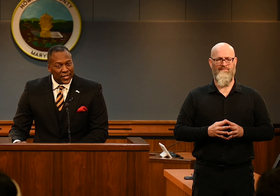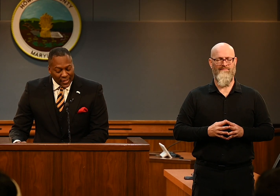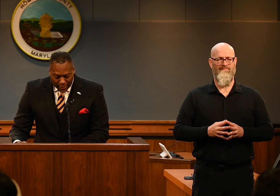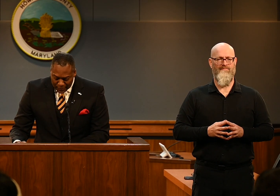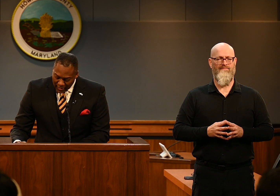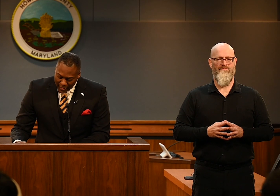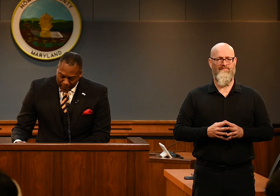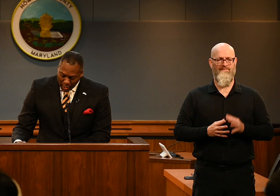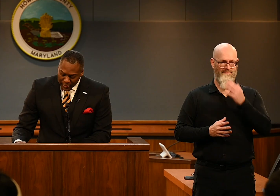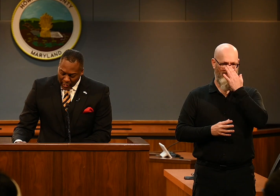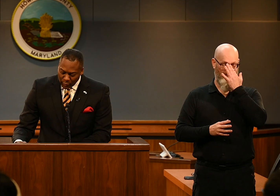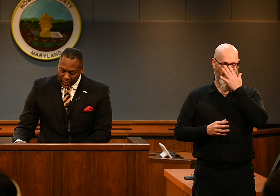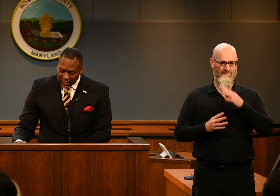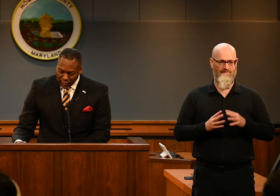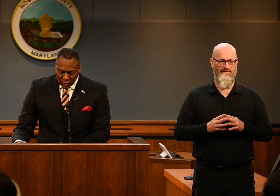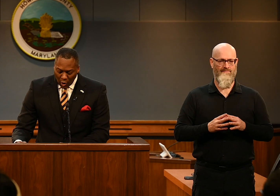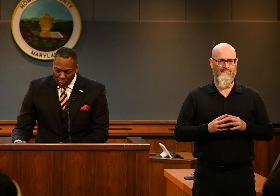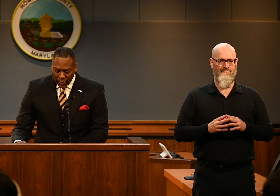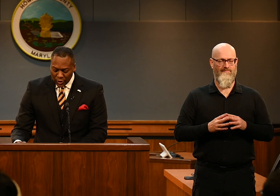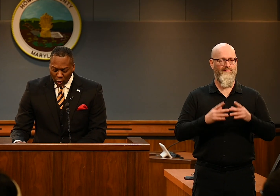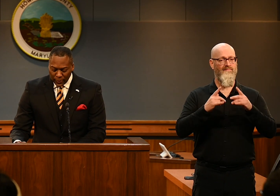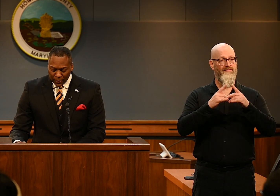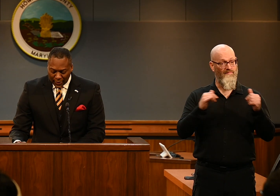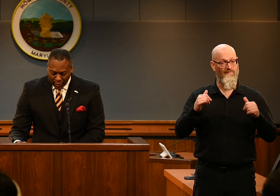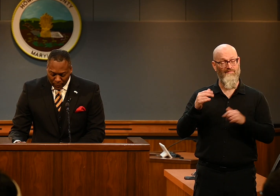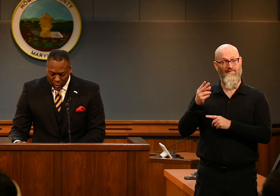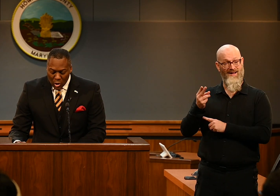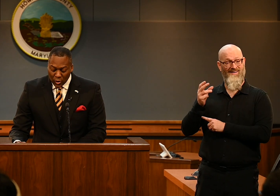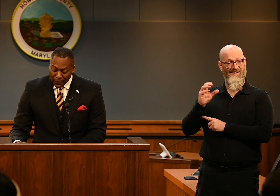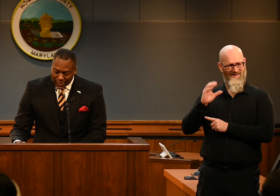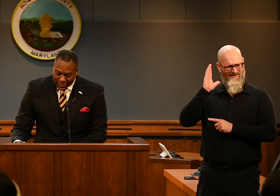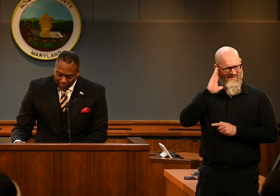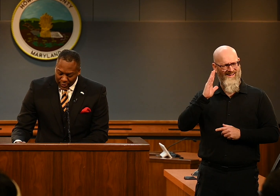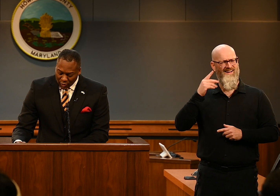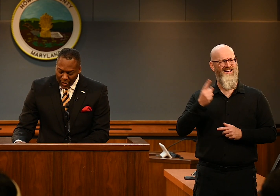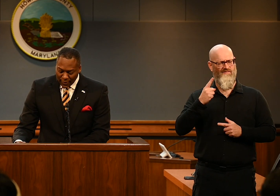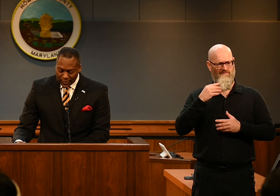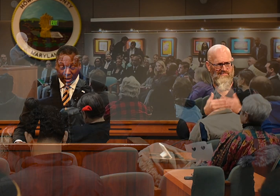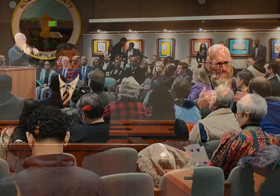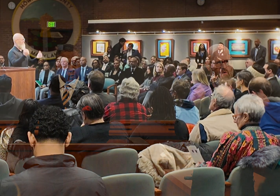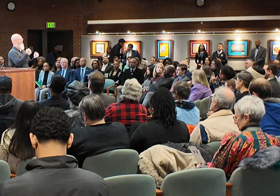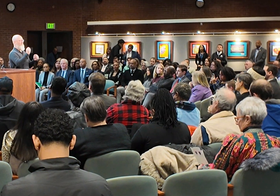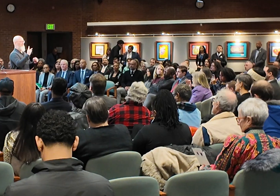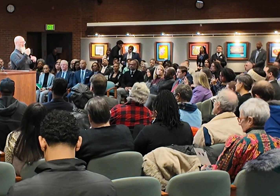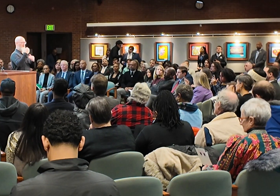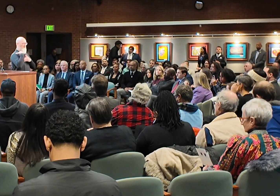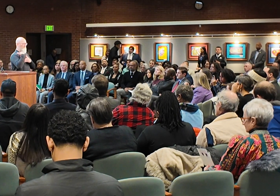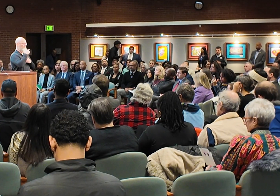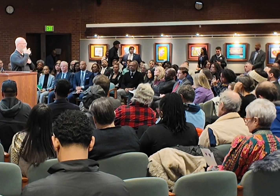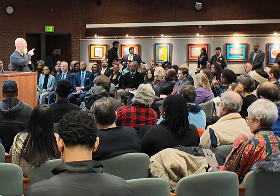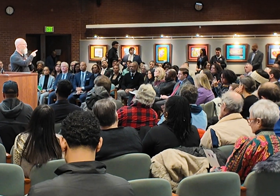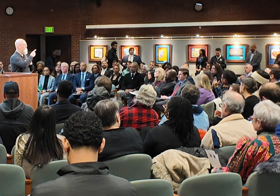At the same time, Howard County will continue to always hold people accountable who commit serious crimes and threaten our